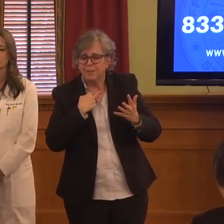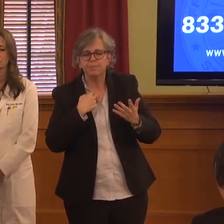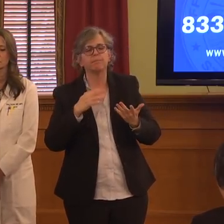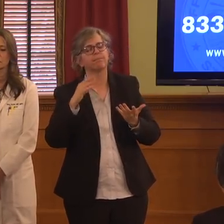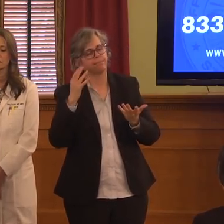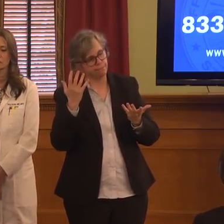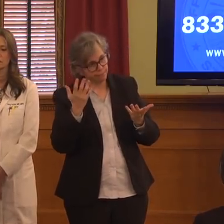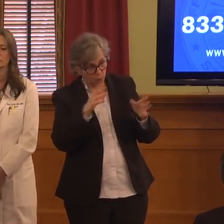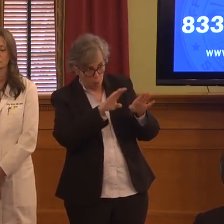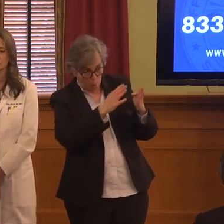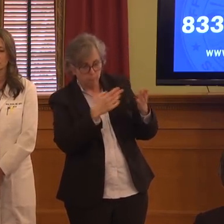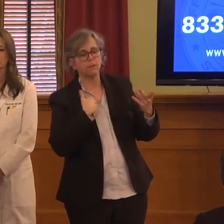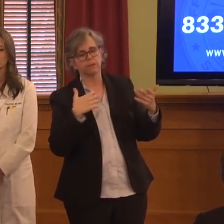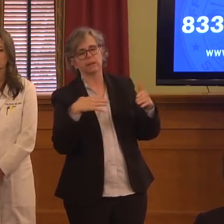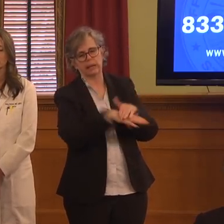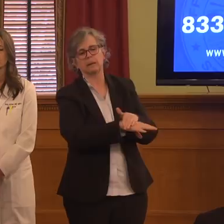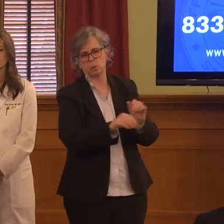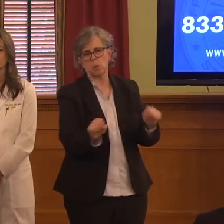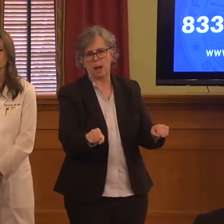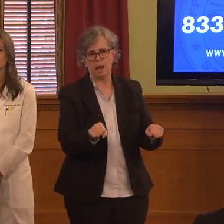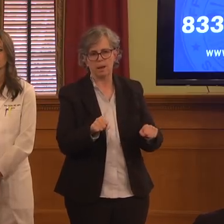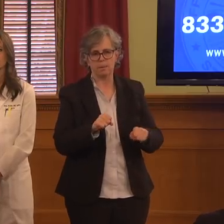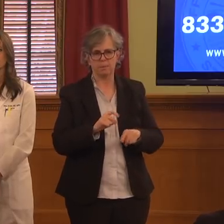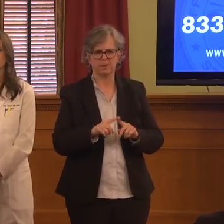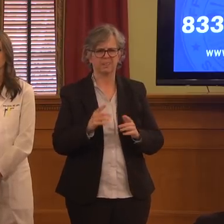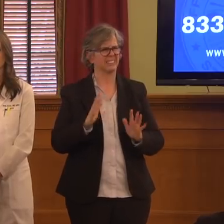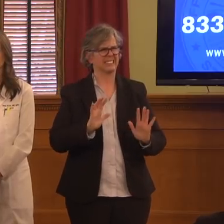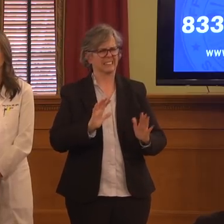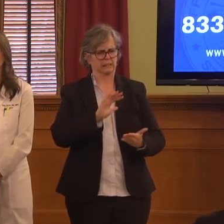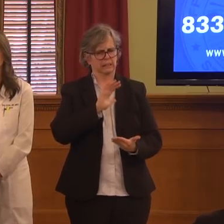down on contacts.